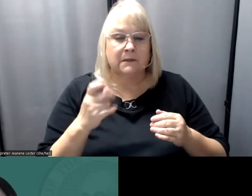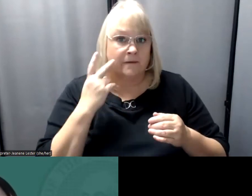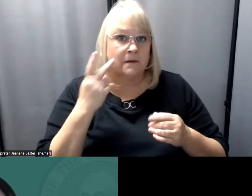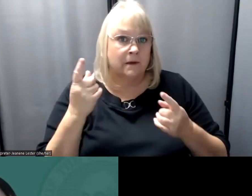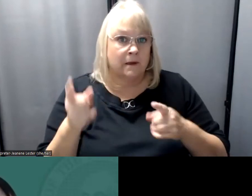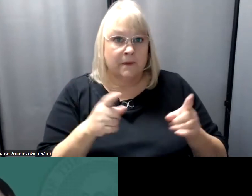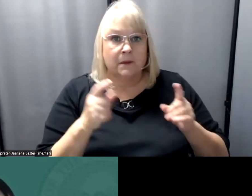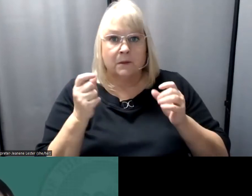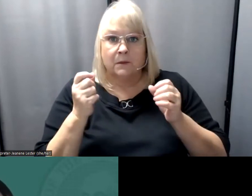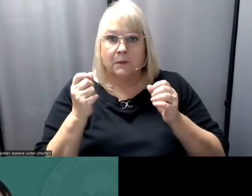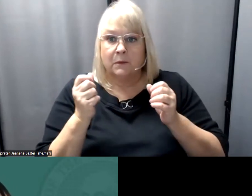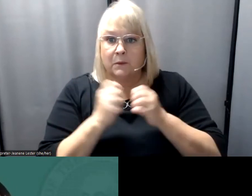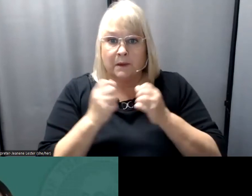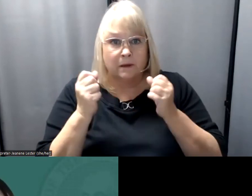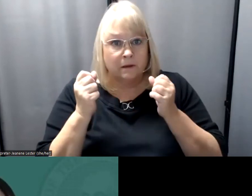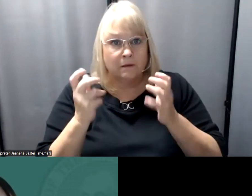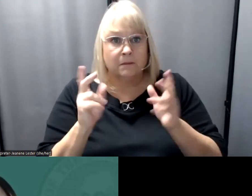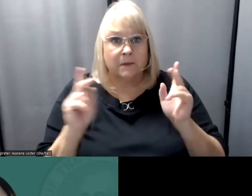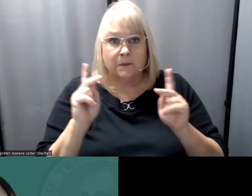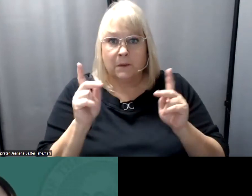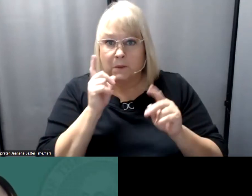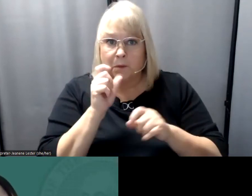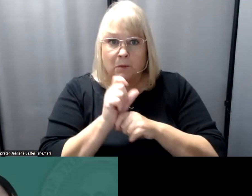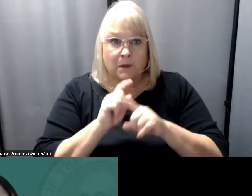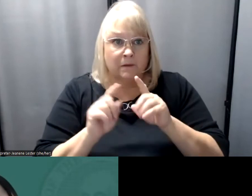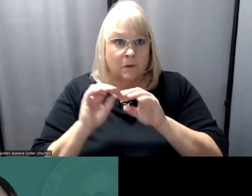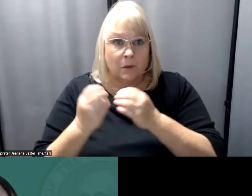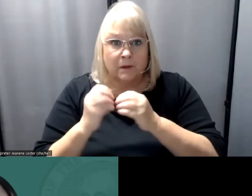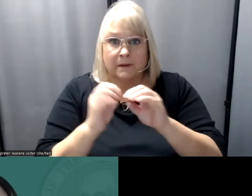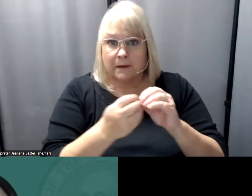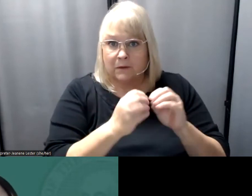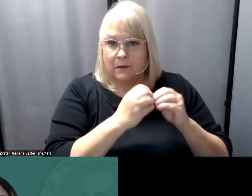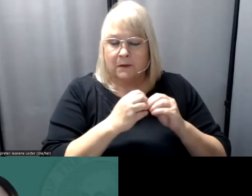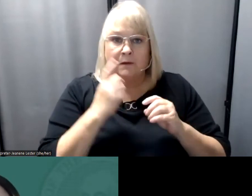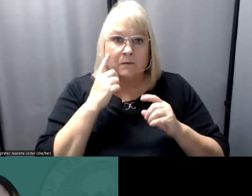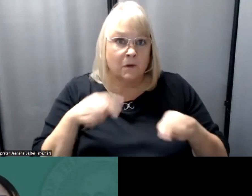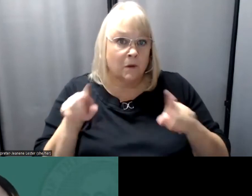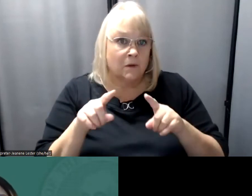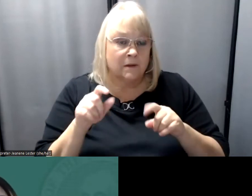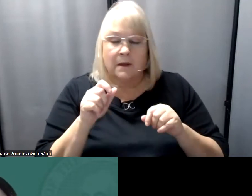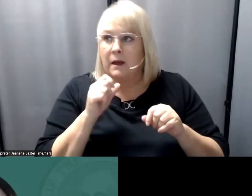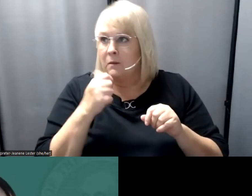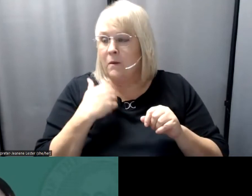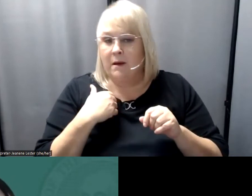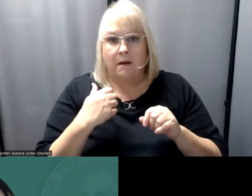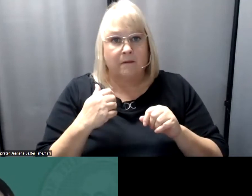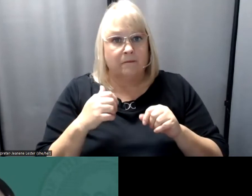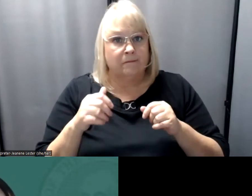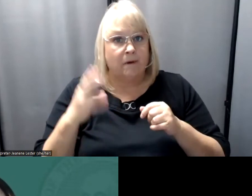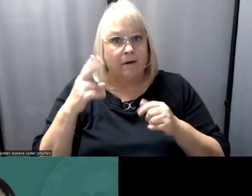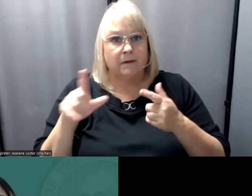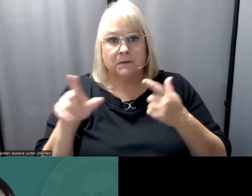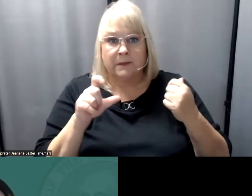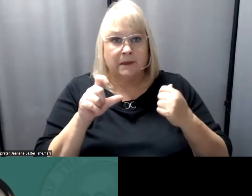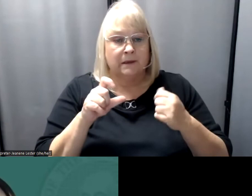with a number of folks in organizations. And then for those who it's like, I don't have that bandwidth, that's going to be a